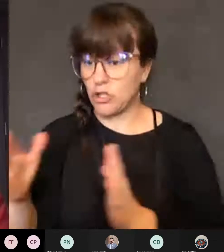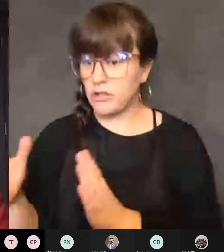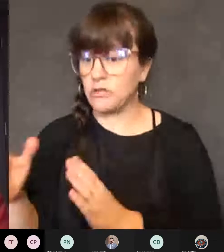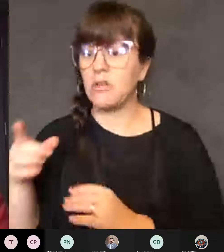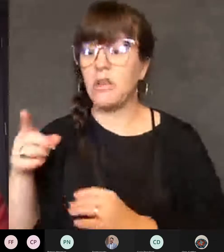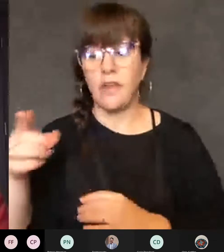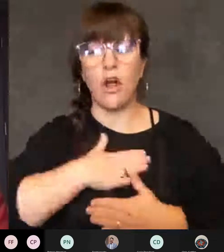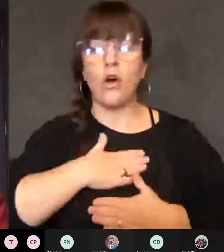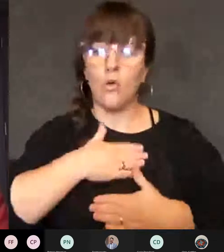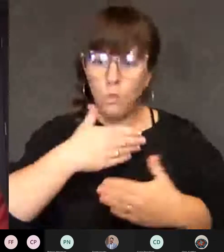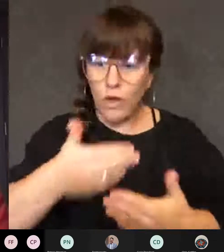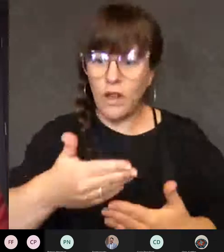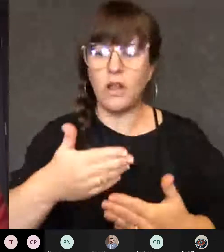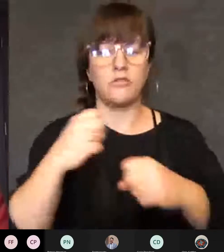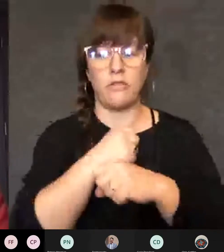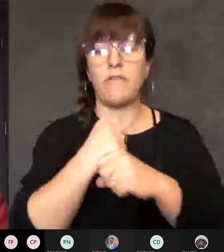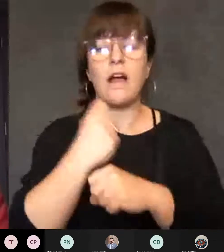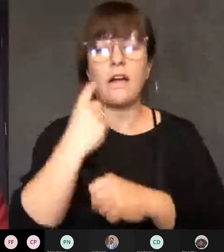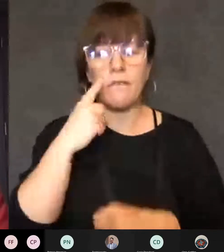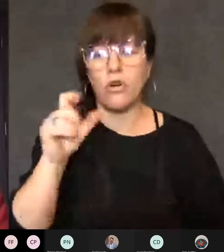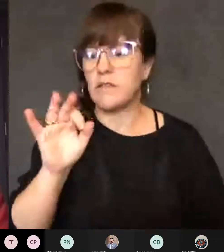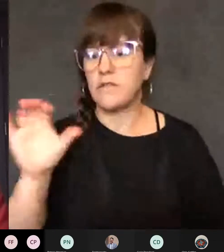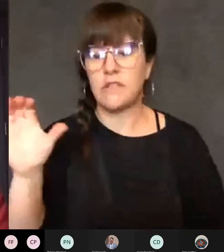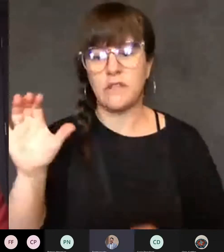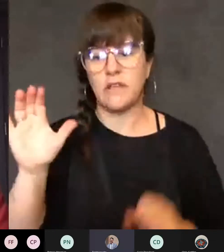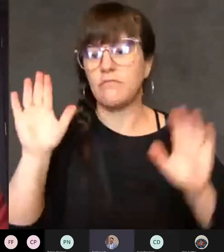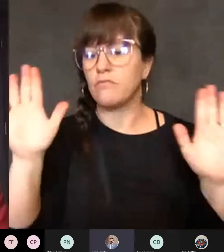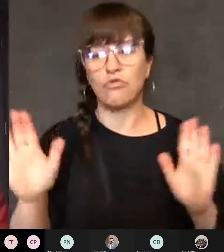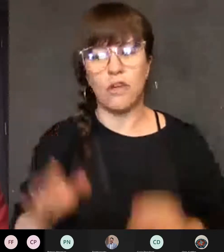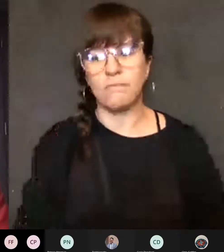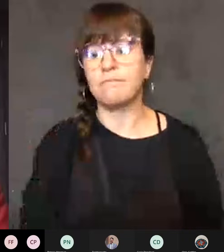to, to go to bat for us, which is really nice.